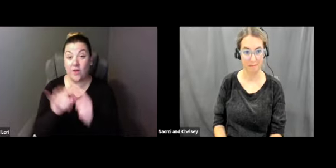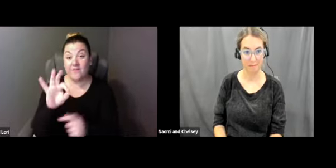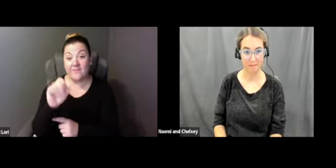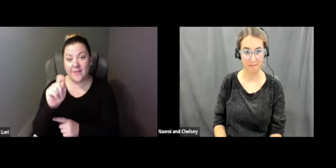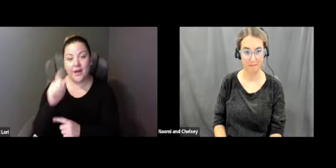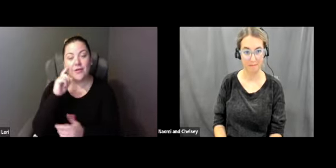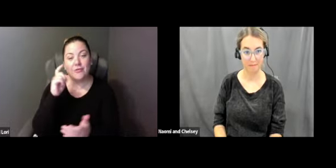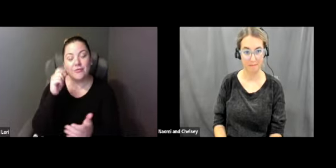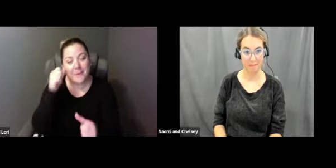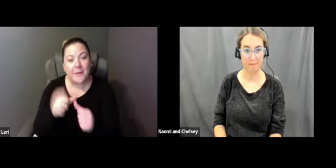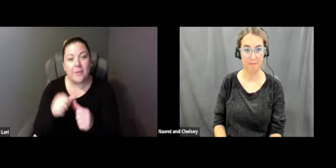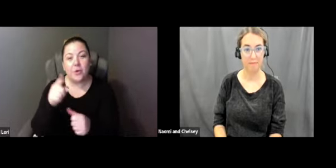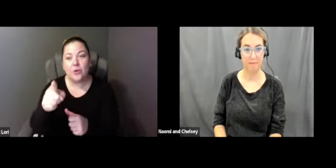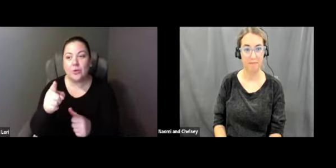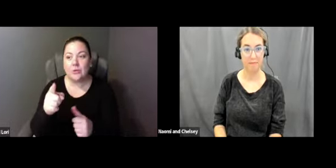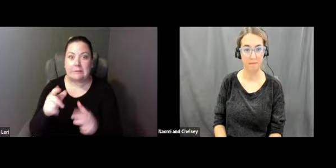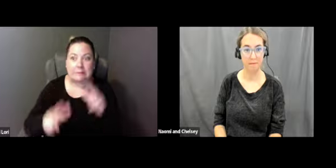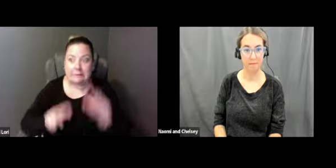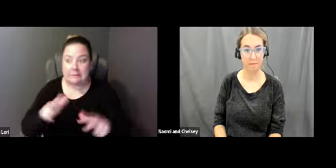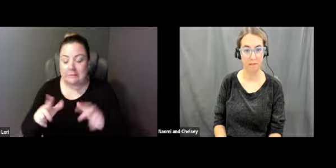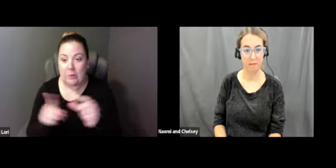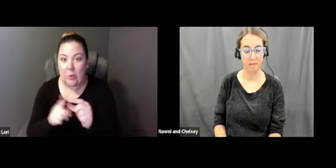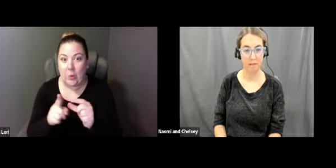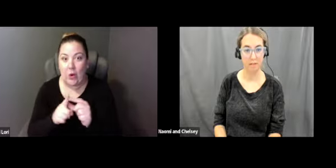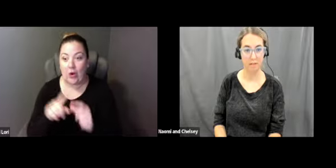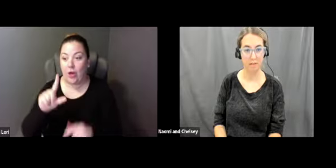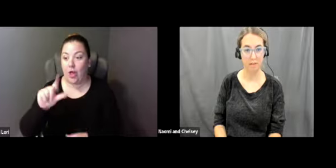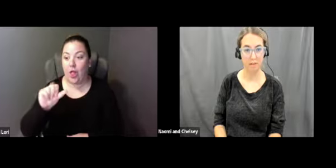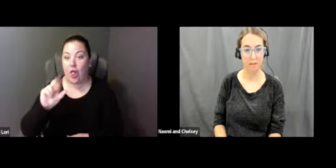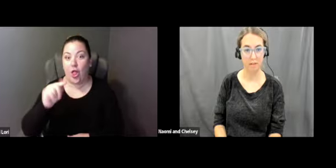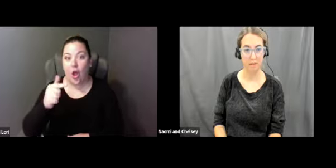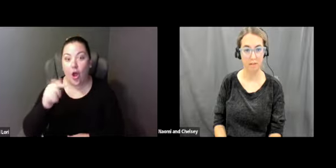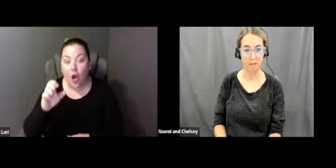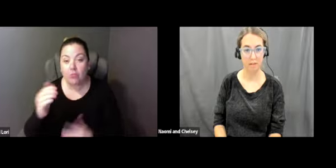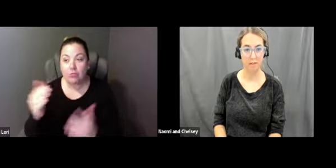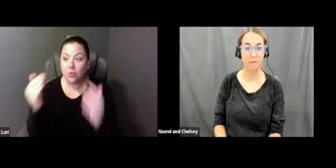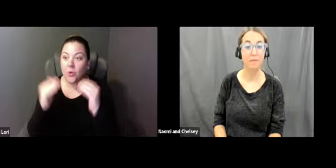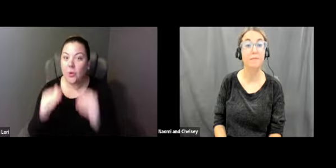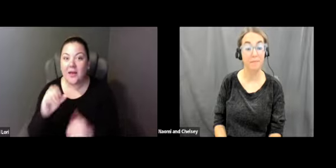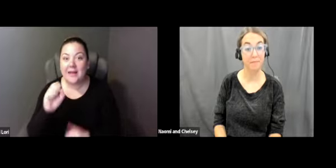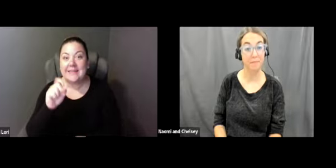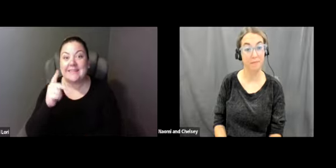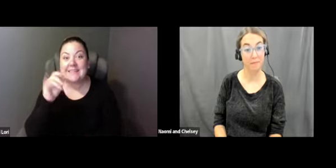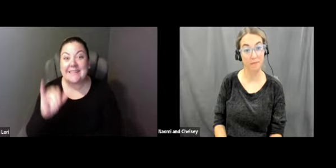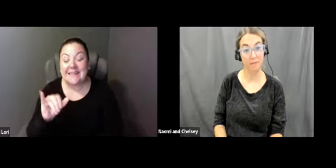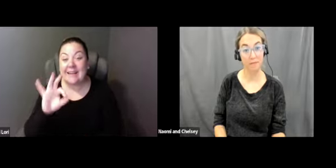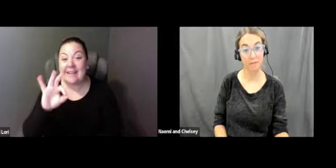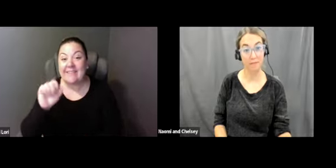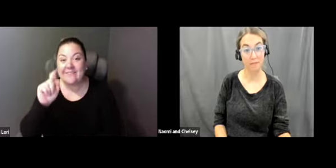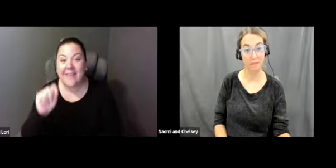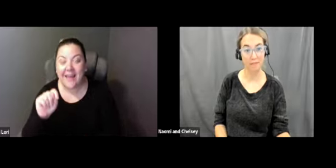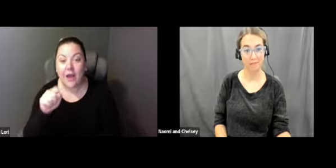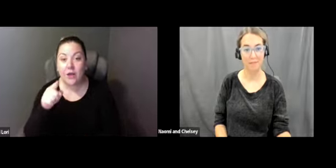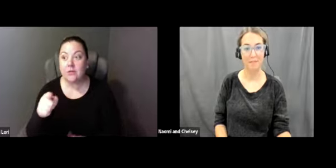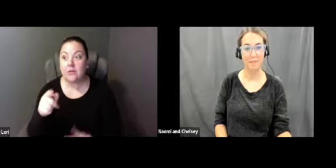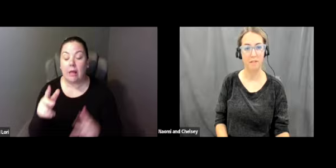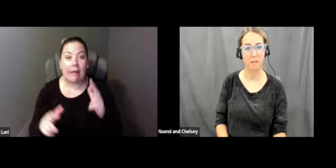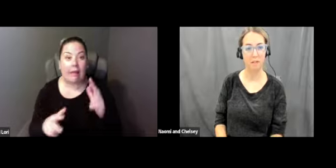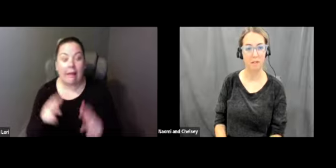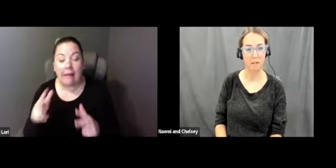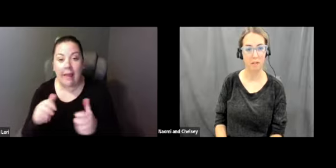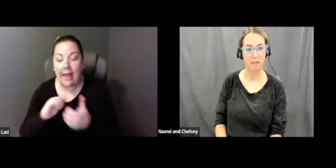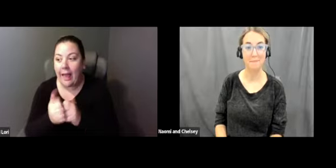And, when a person identifies themselves as skinny fat, how to properly